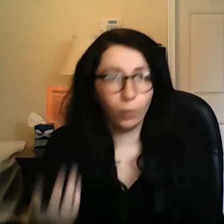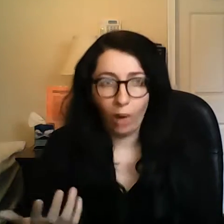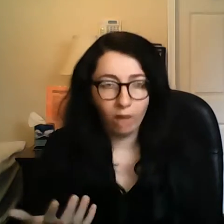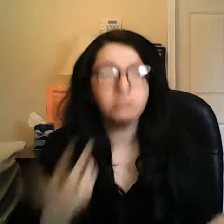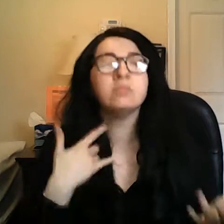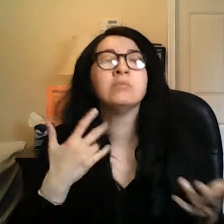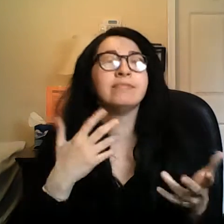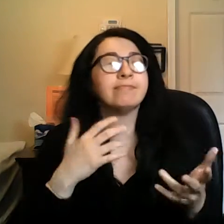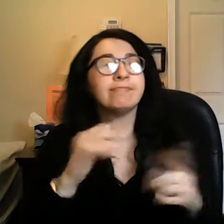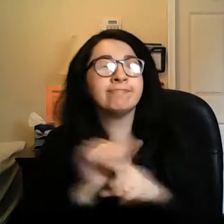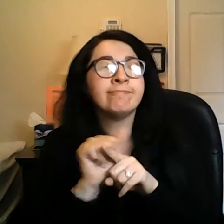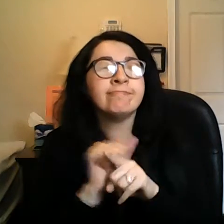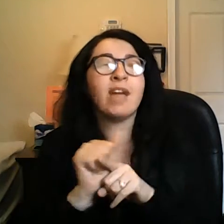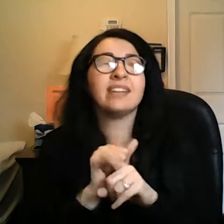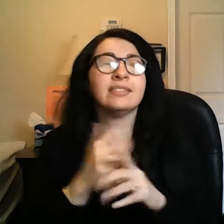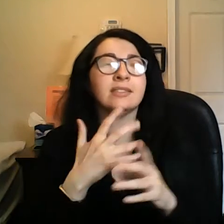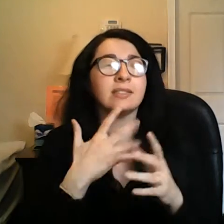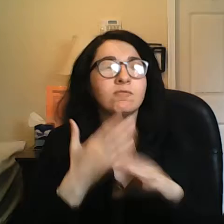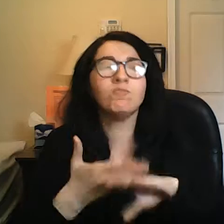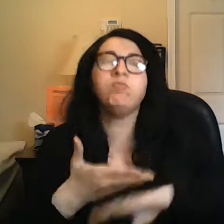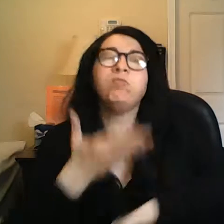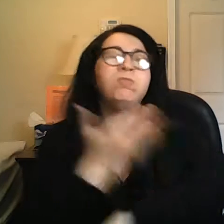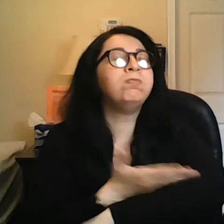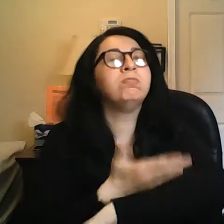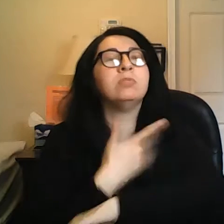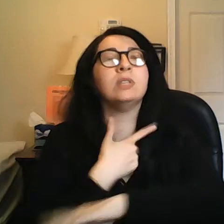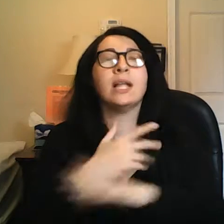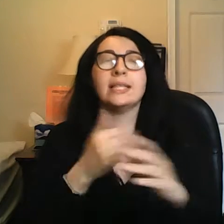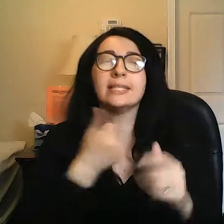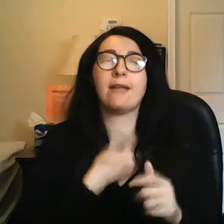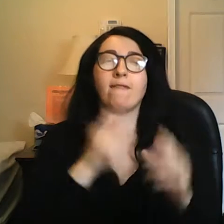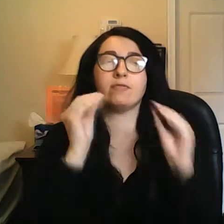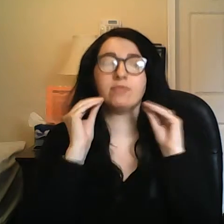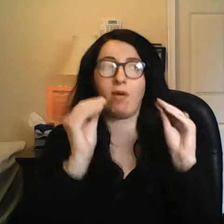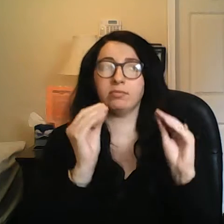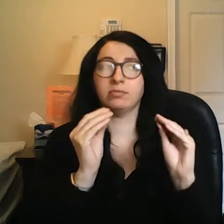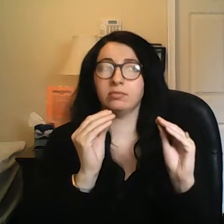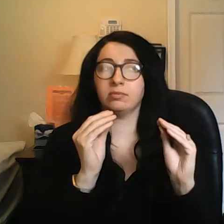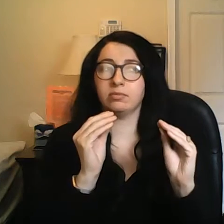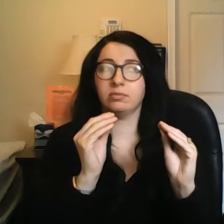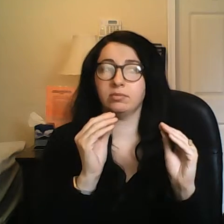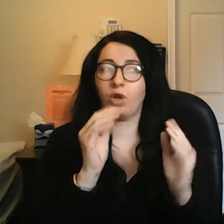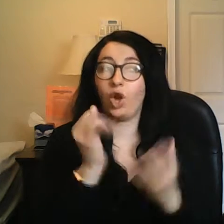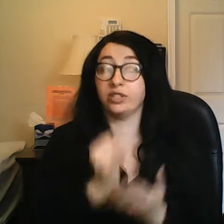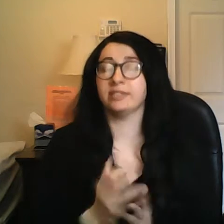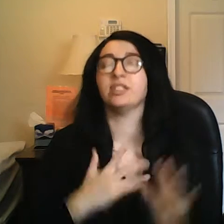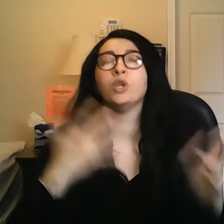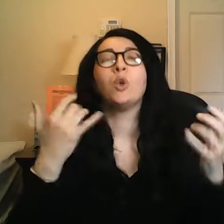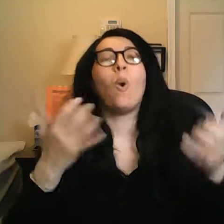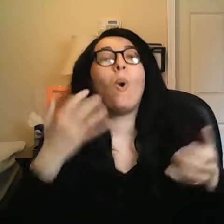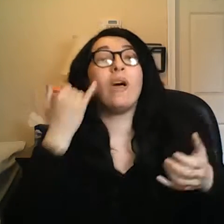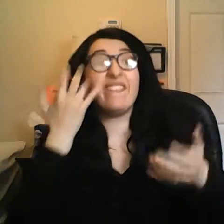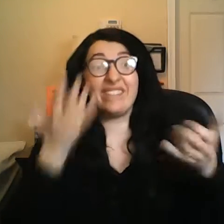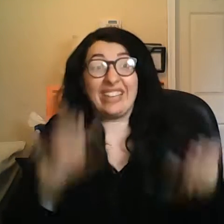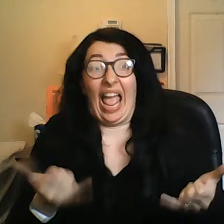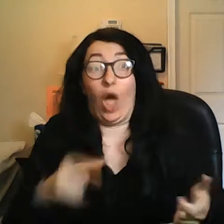and truly get better as a self-taught artist. So if you're currently in school, I would suggest to take advantage of the art classes